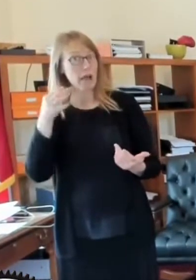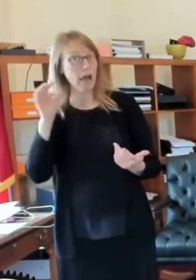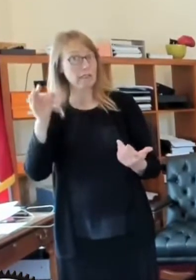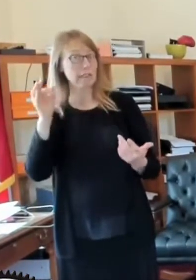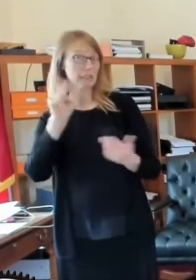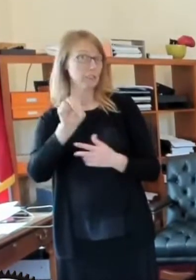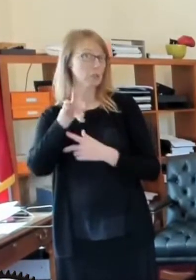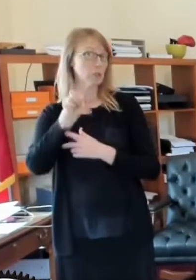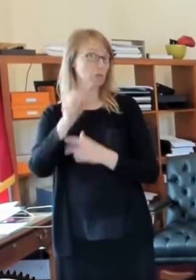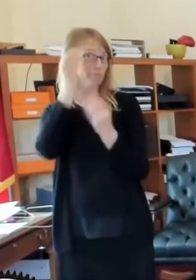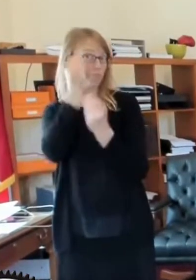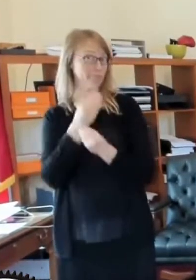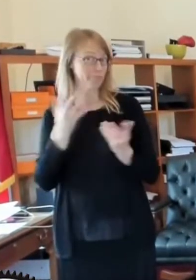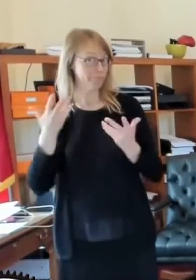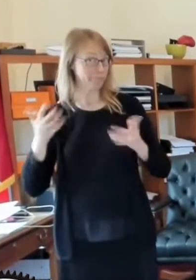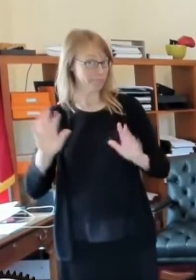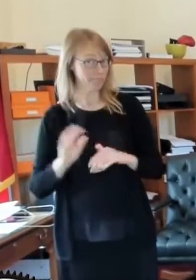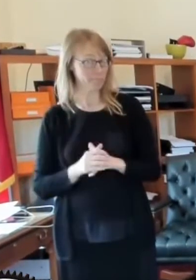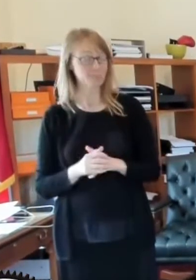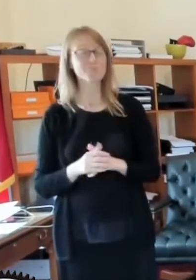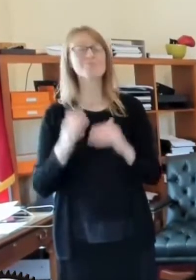topic I really want to